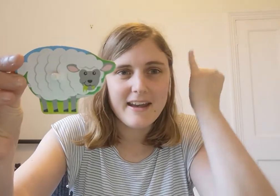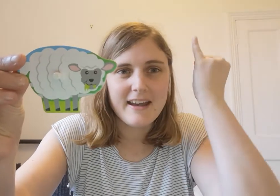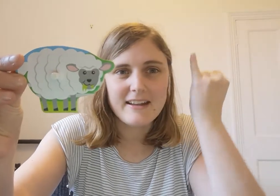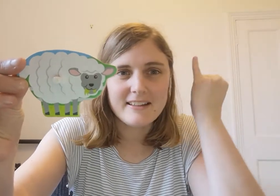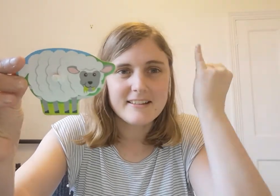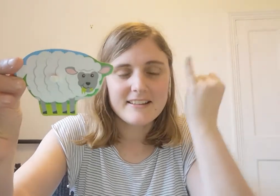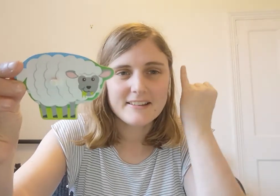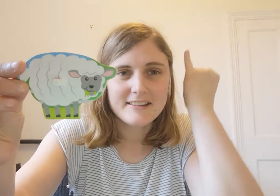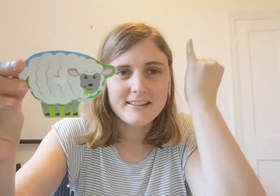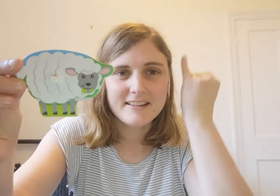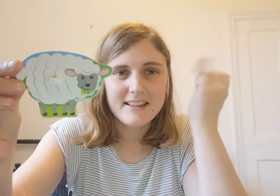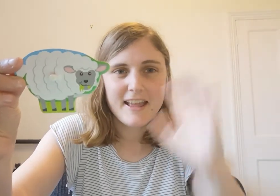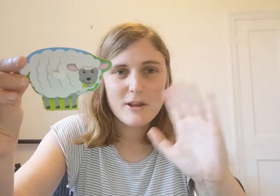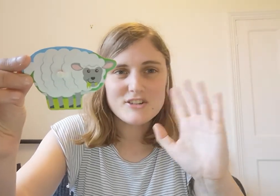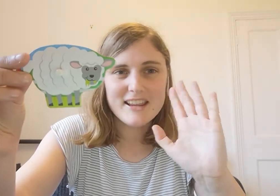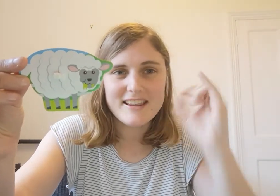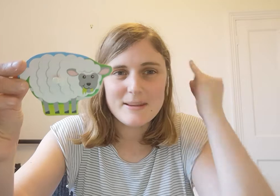Ba. Hello, sheep.